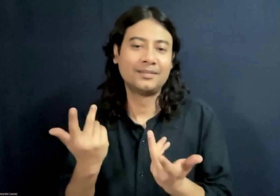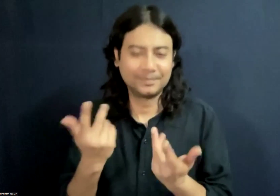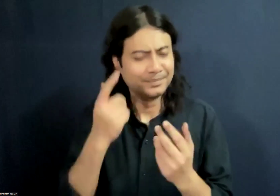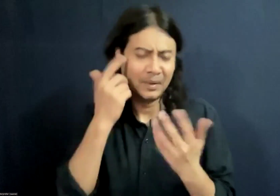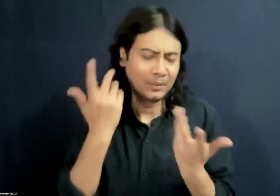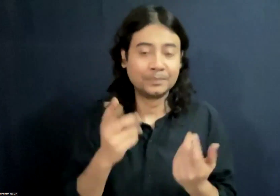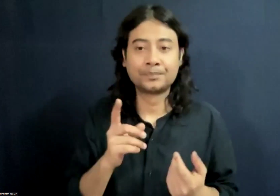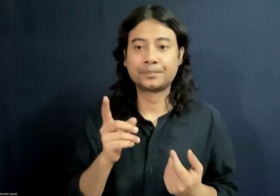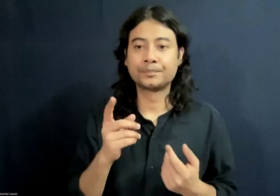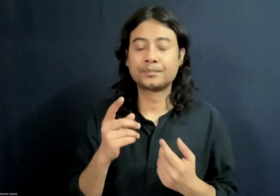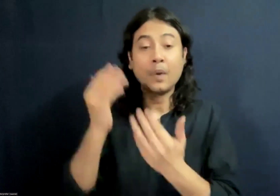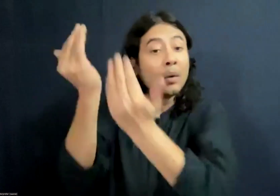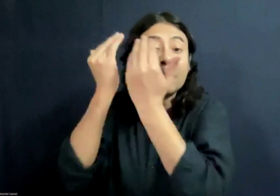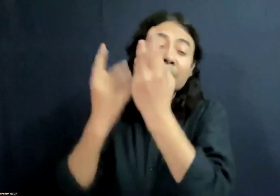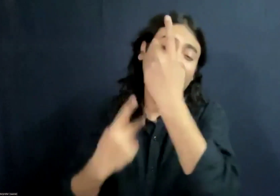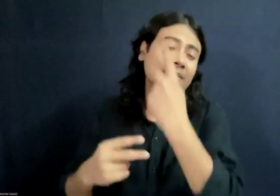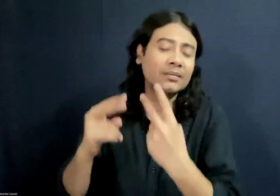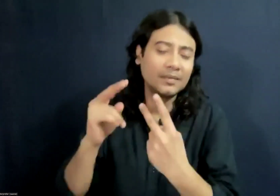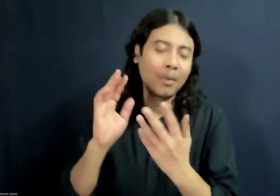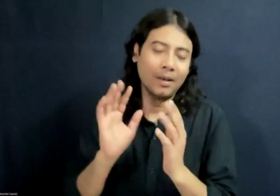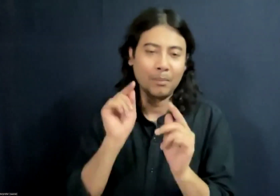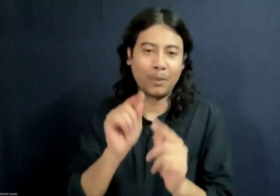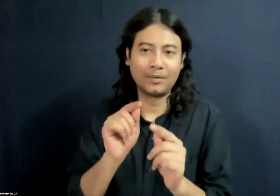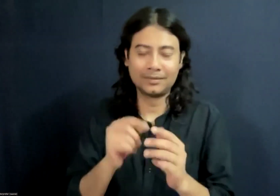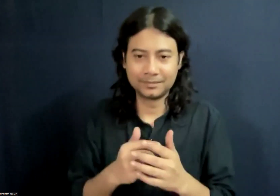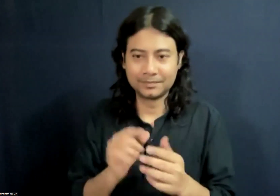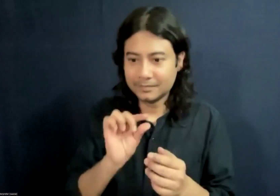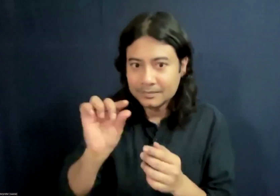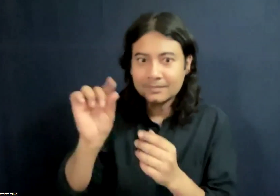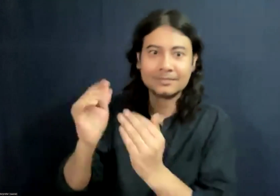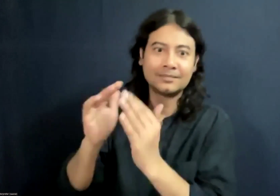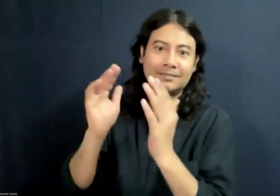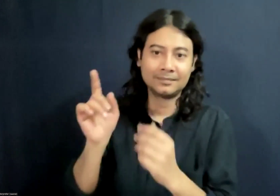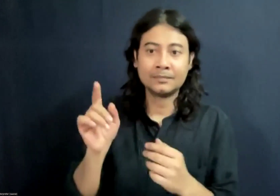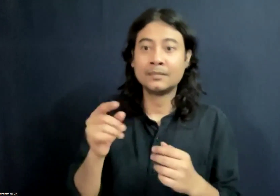We will have big medical bills. We will have big tax bills.